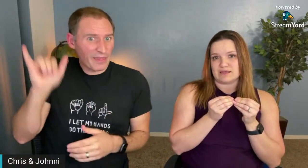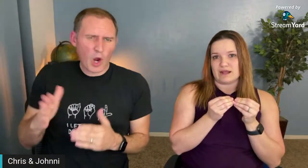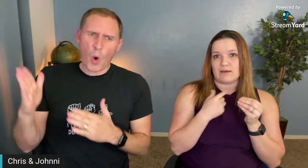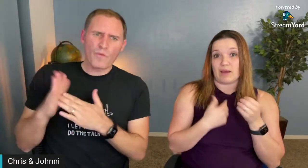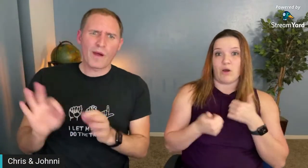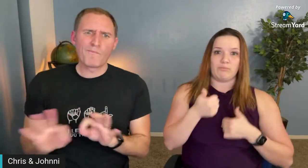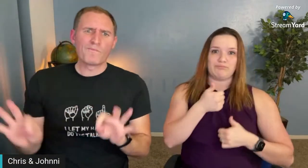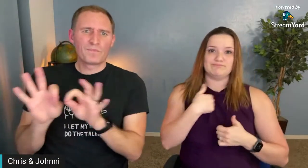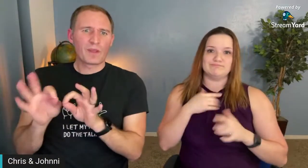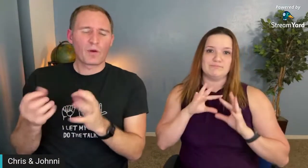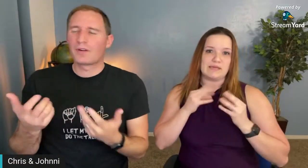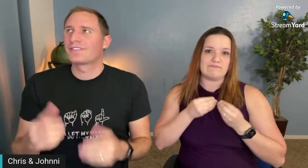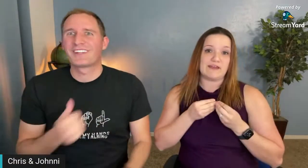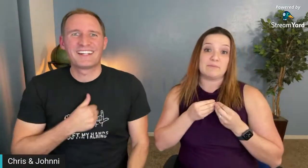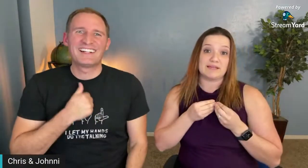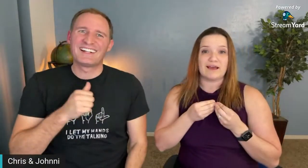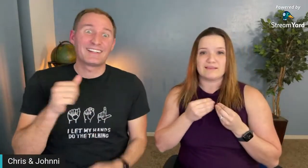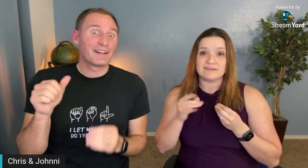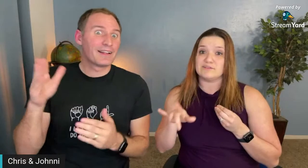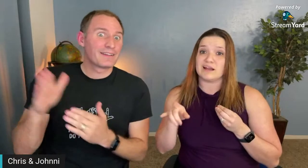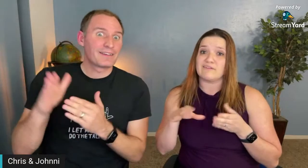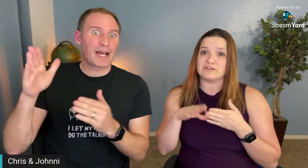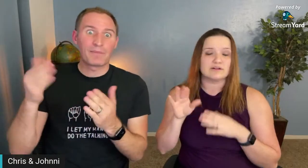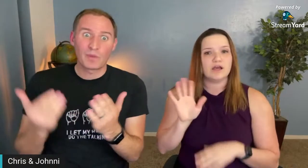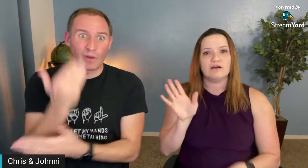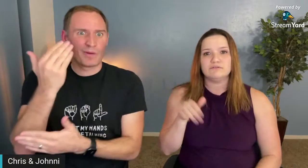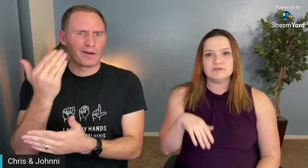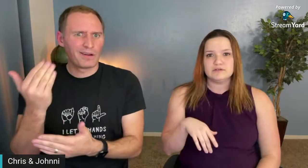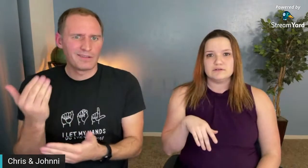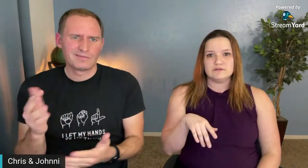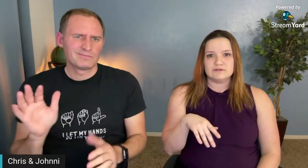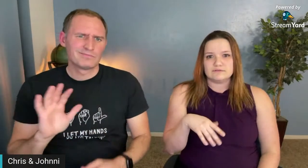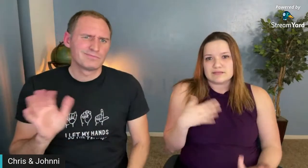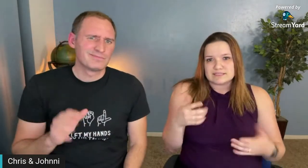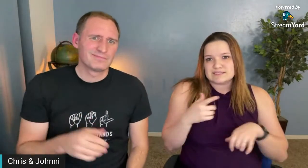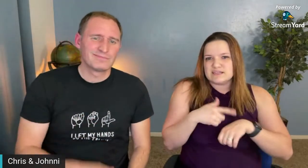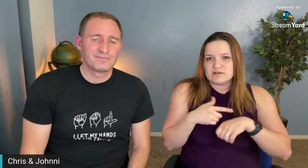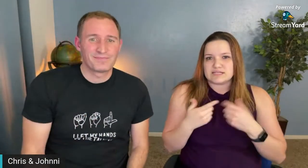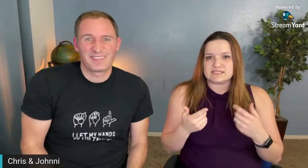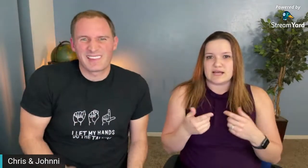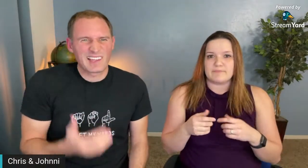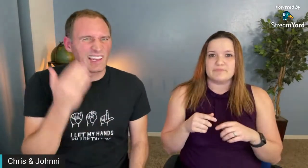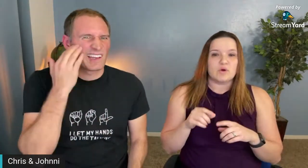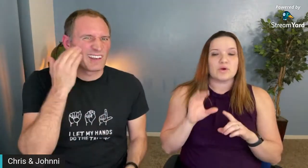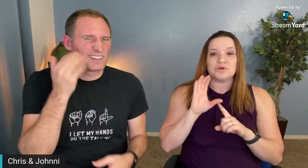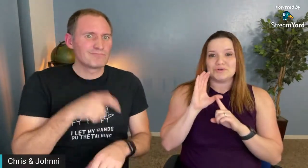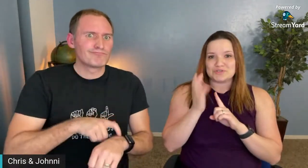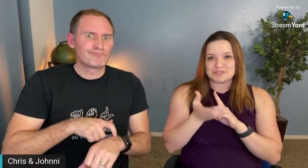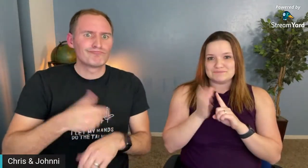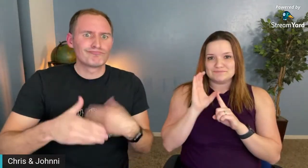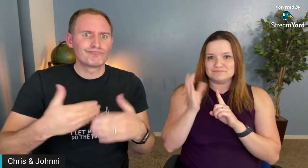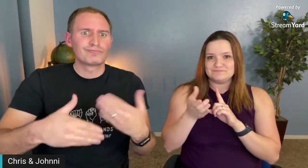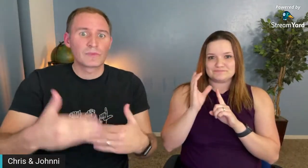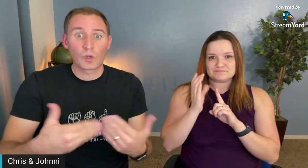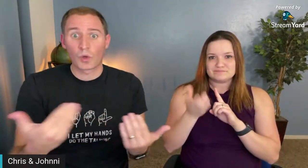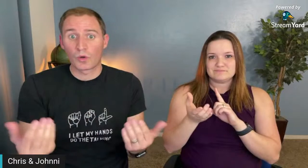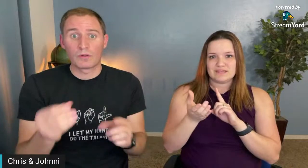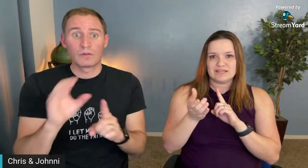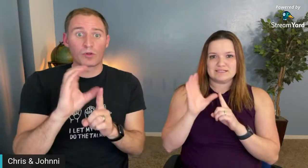that I'm me, family. You gotta have to learn. No, because it takes time. Or culture is